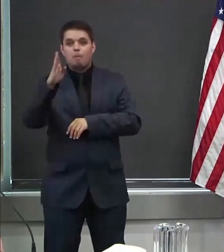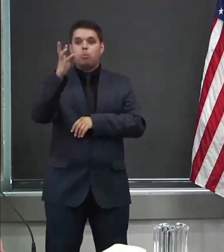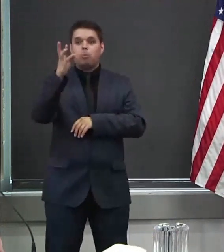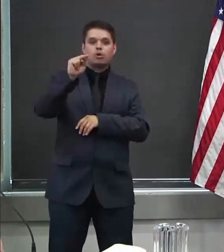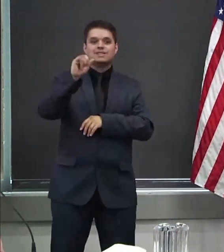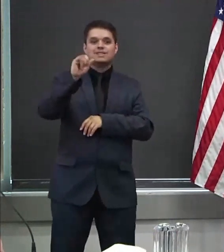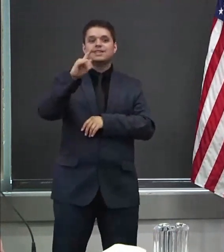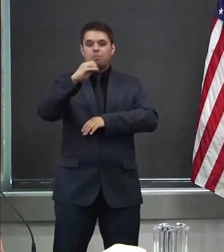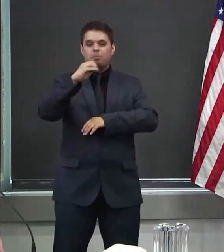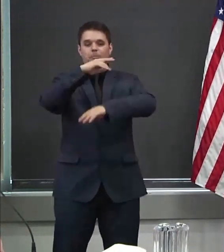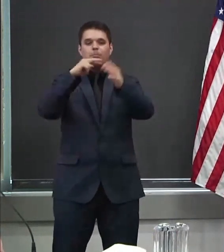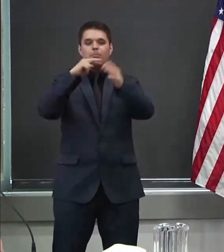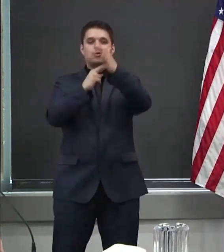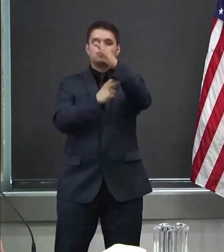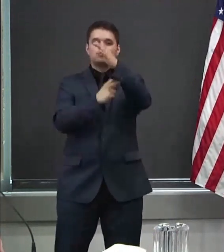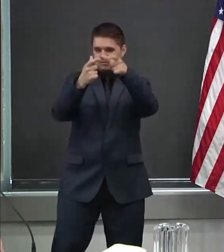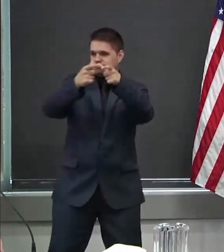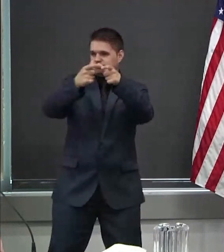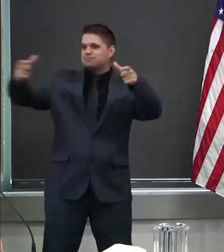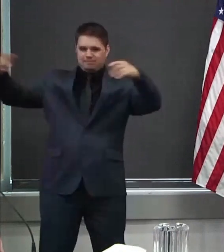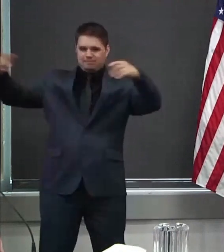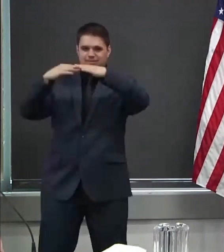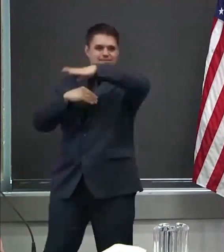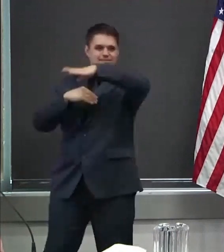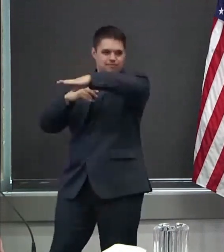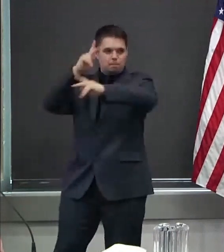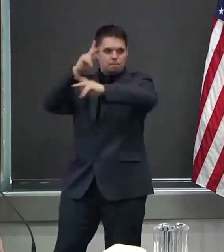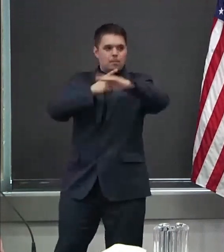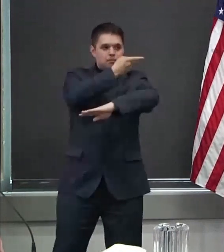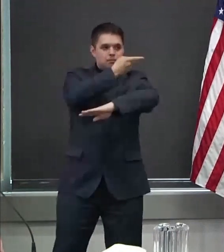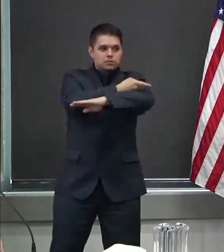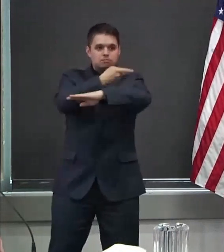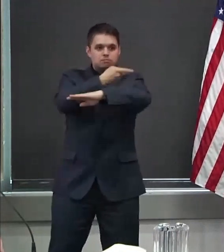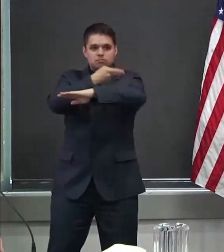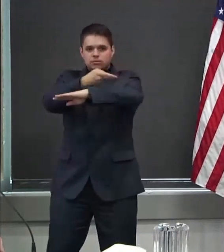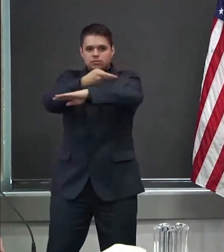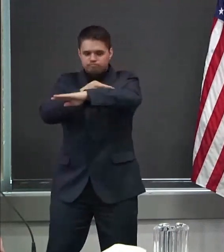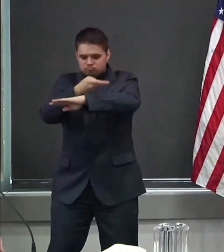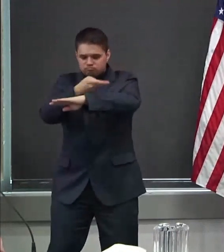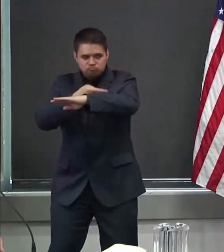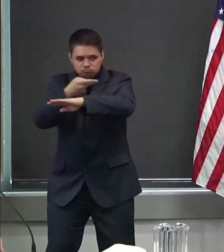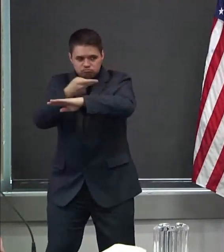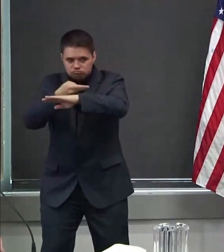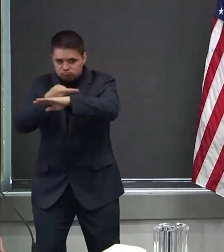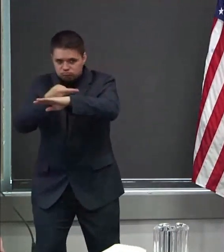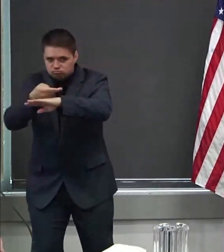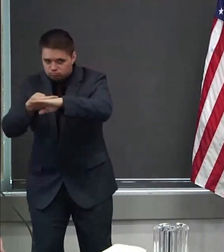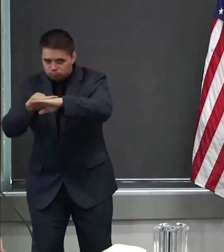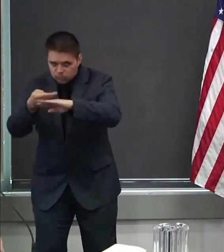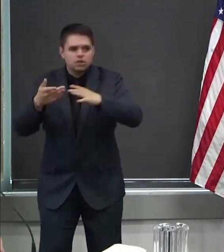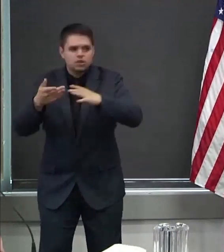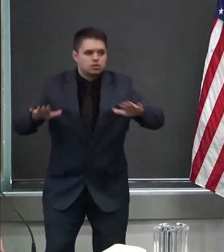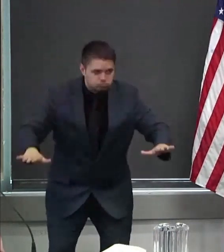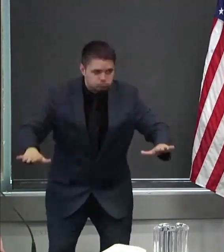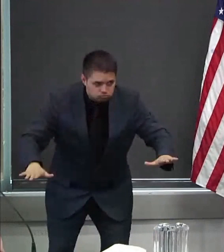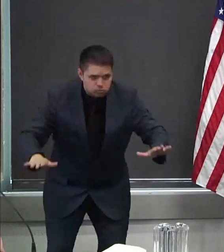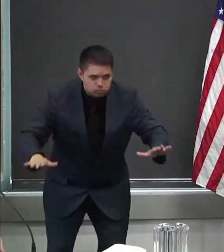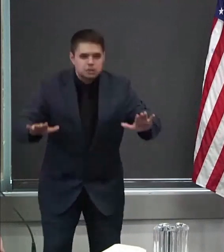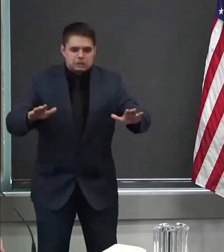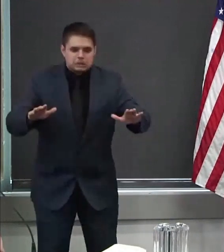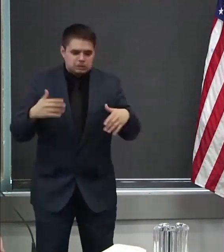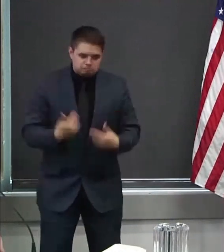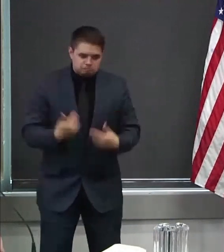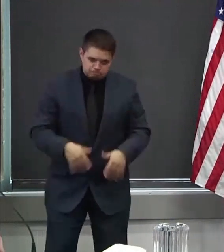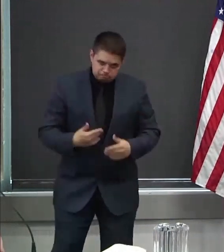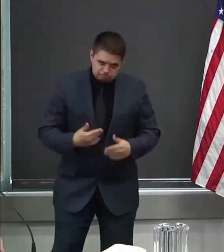is how we change hearts and minds and change systems and change cultures. I also just want to